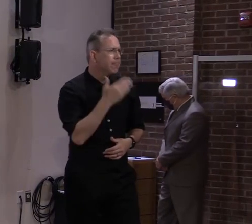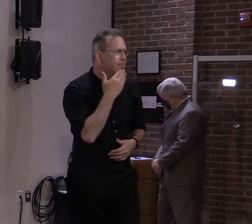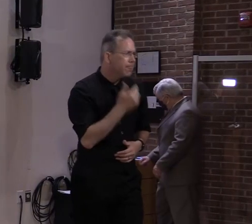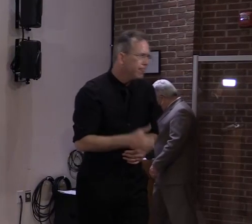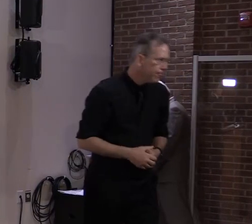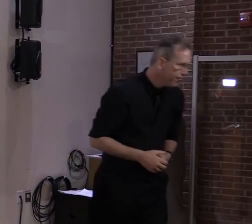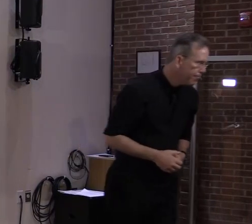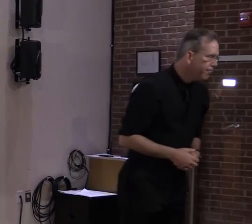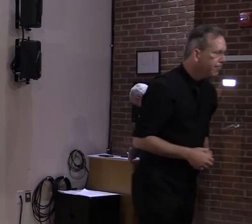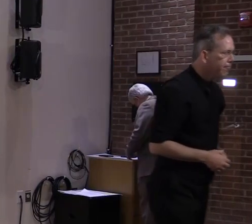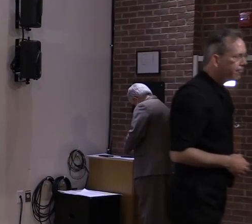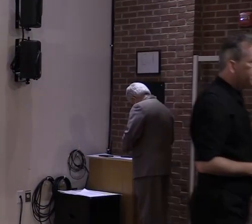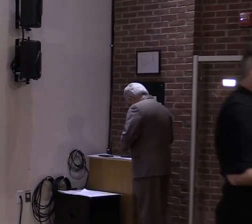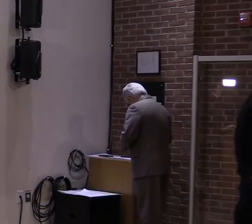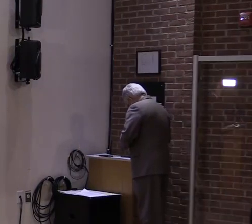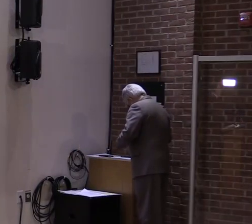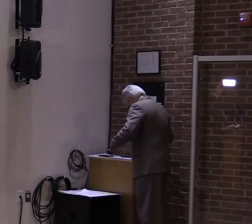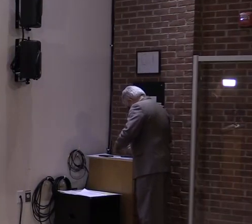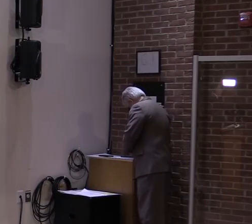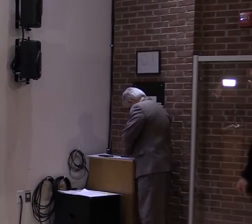44.